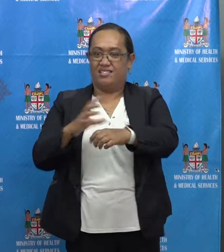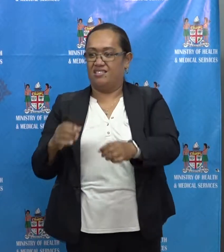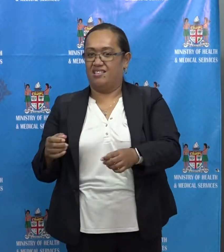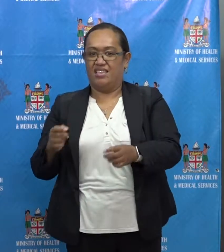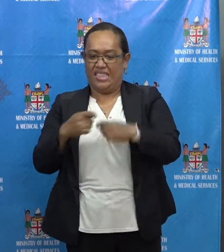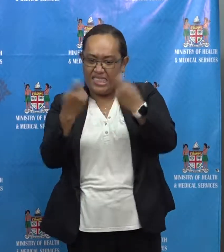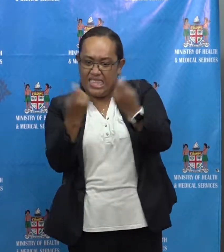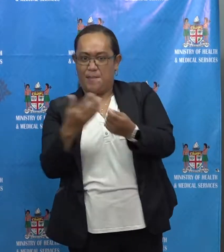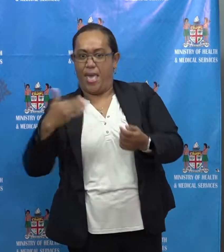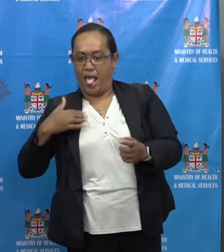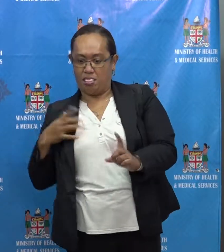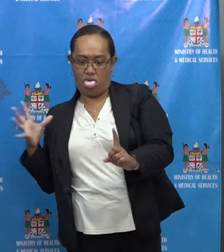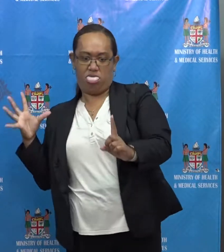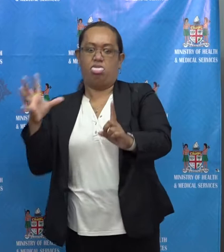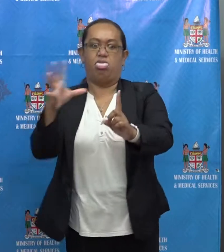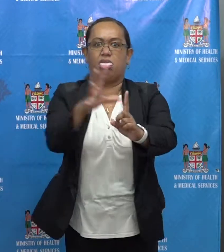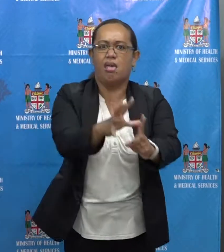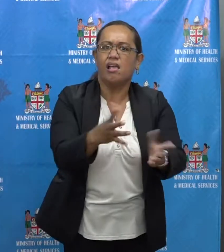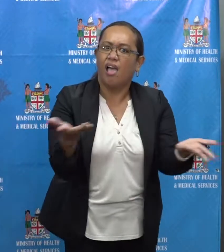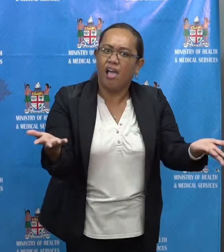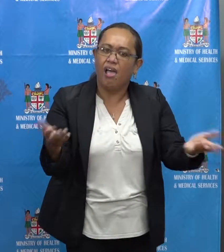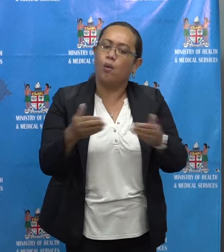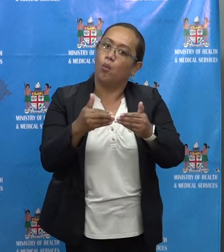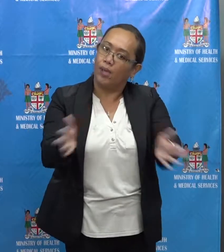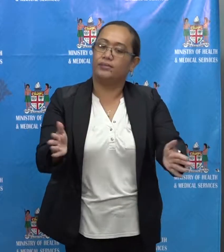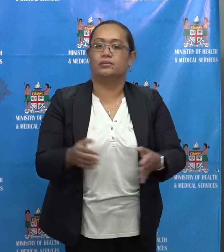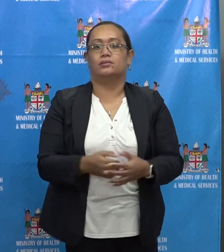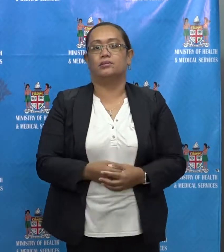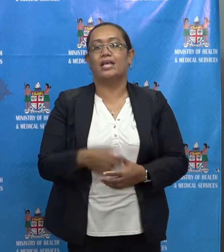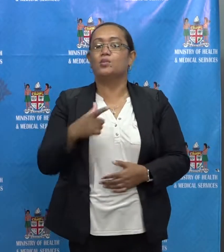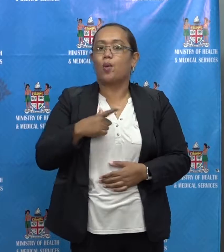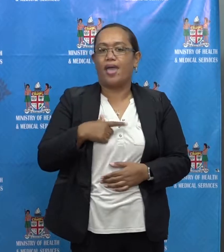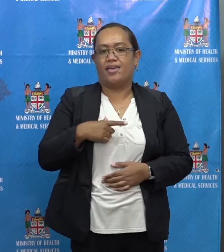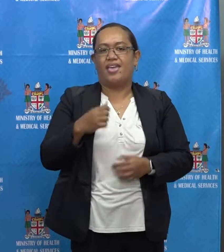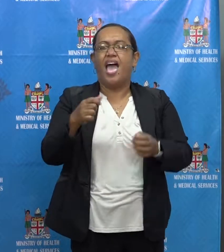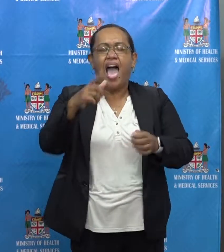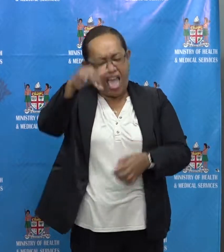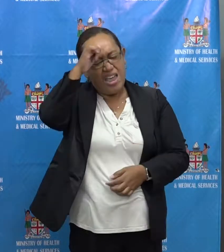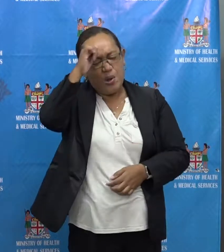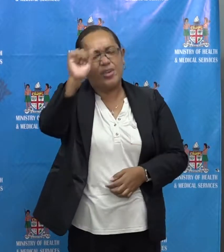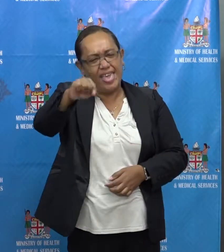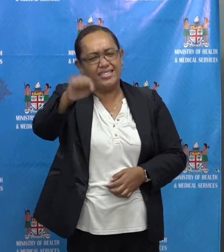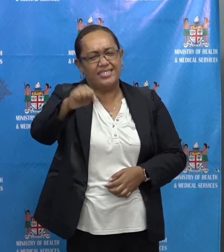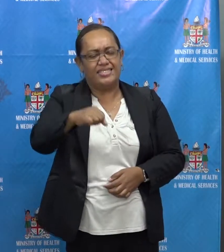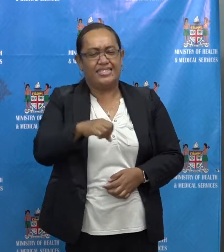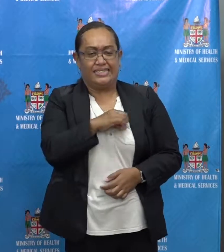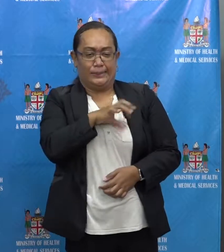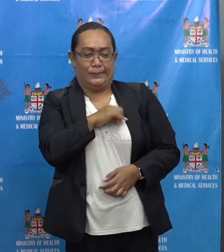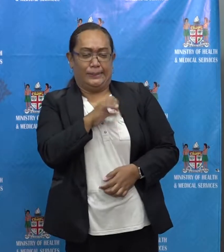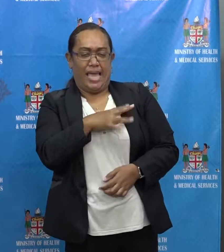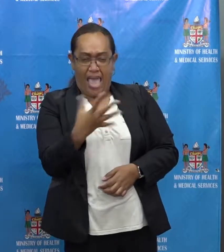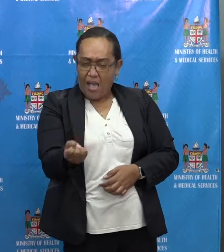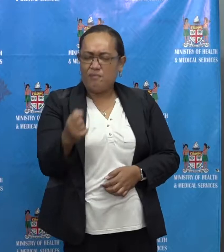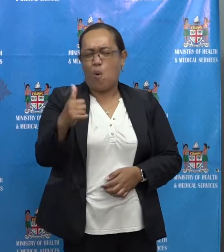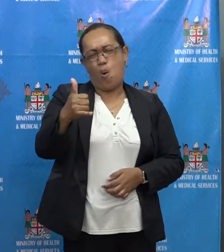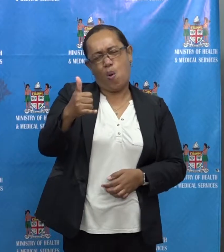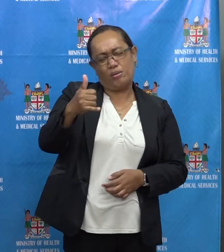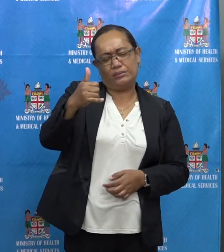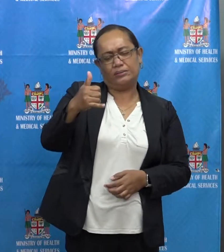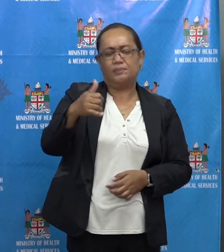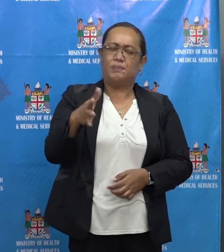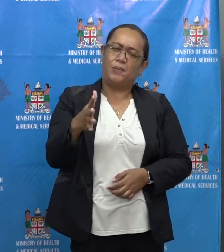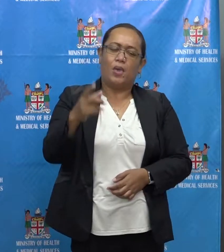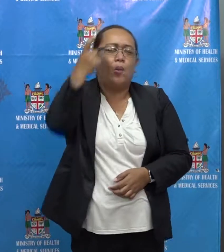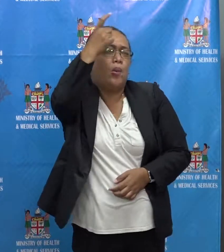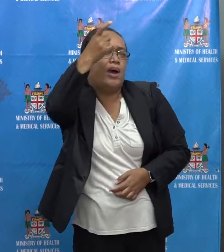The nature of this pandemic can induce anxiety in a lot of people. It is a scary time. But don't let fear